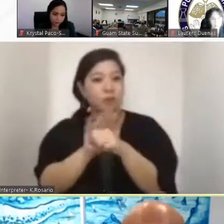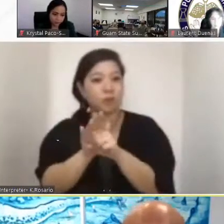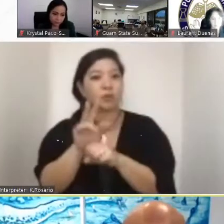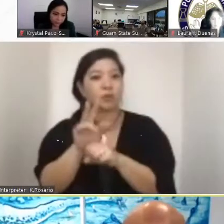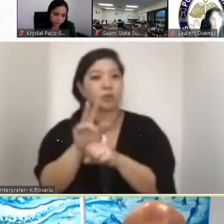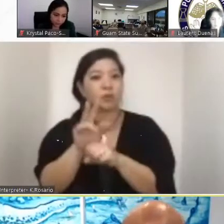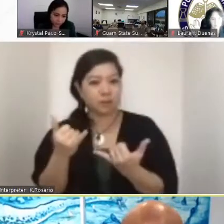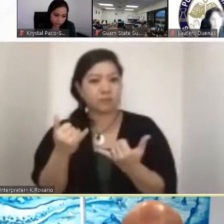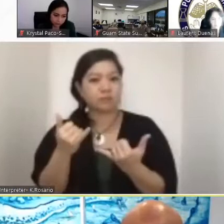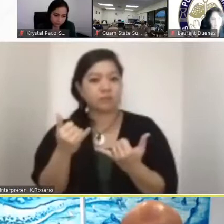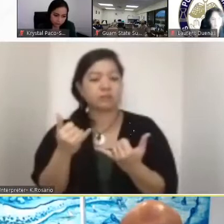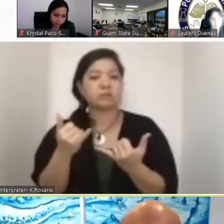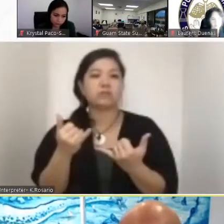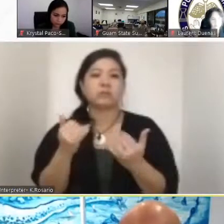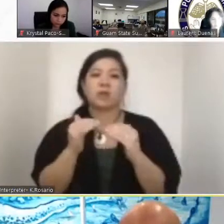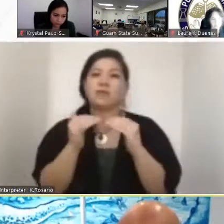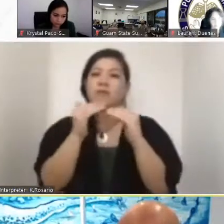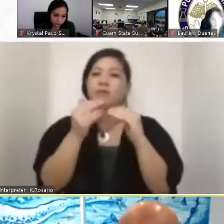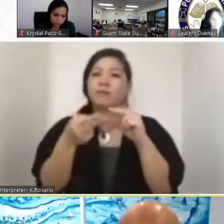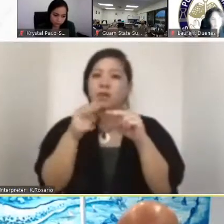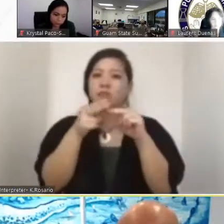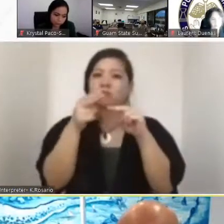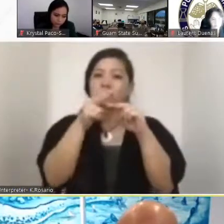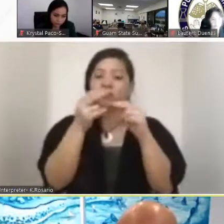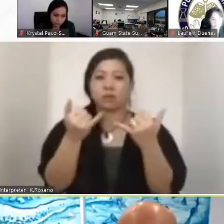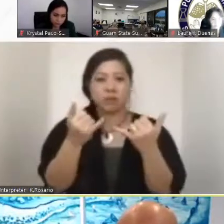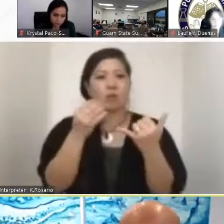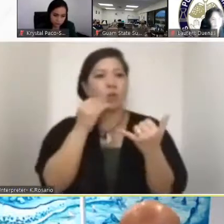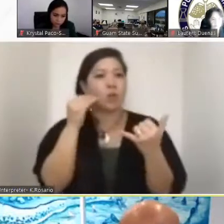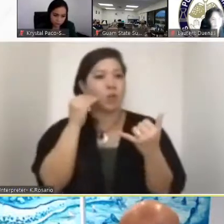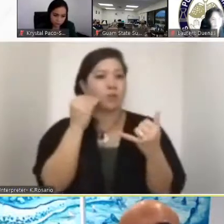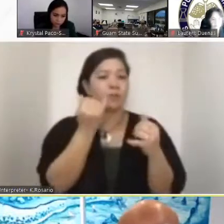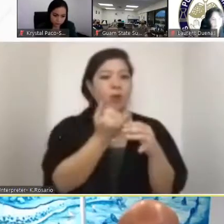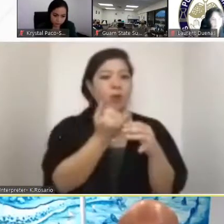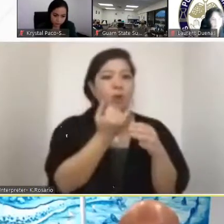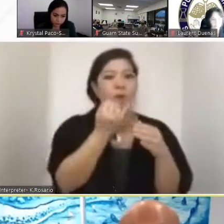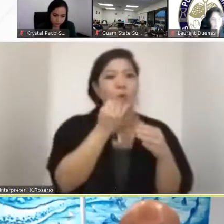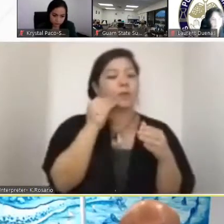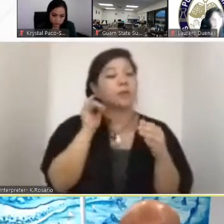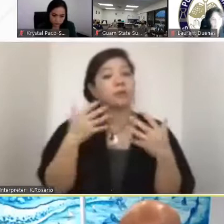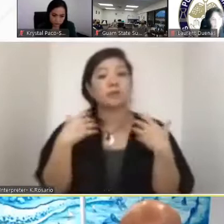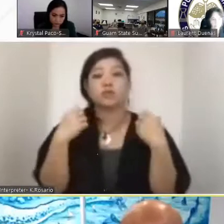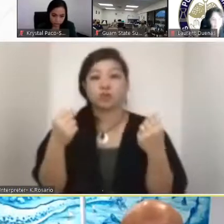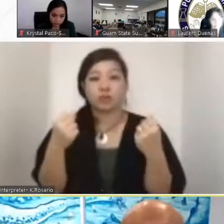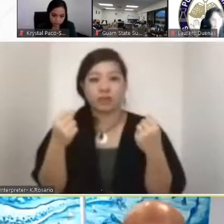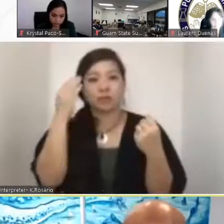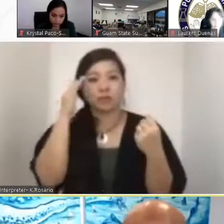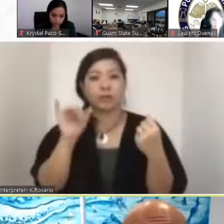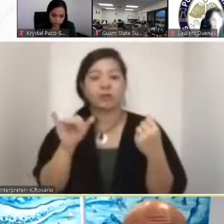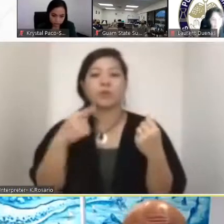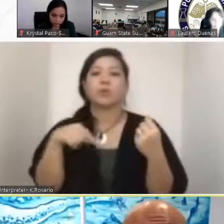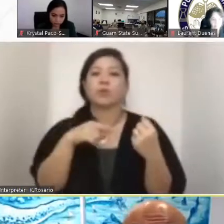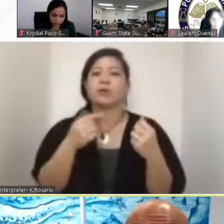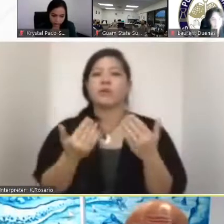The level of transmission has been very high in home settings. And although that is a strength that we come together